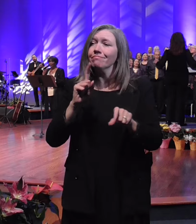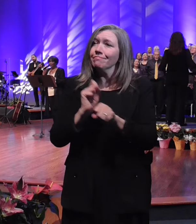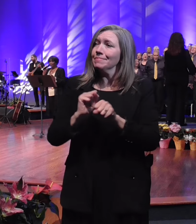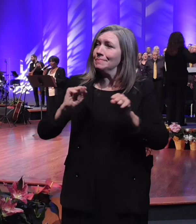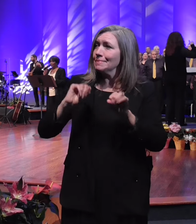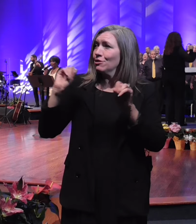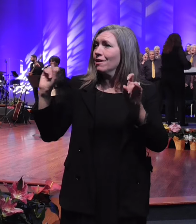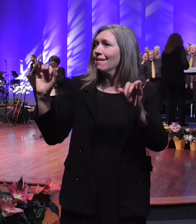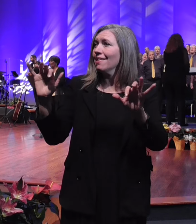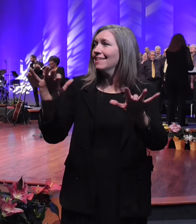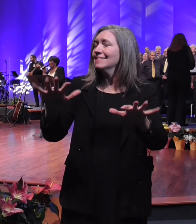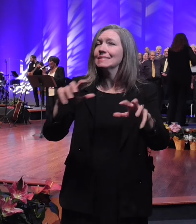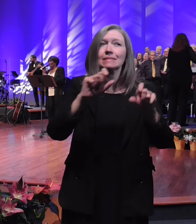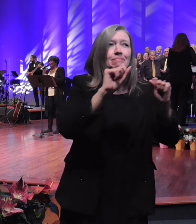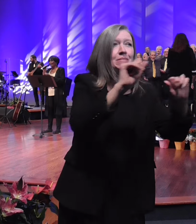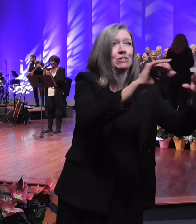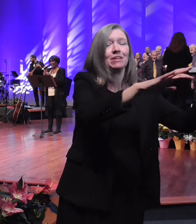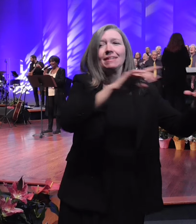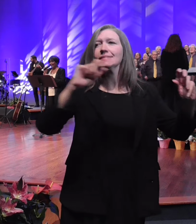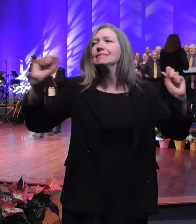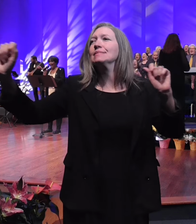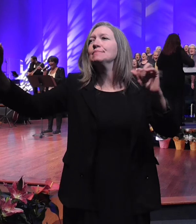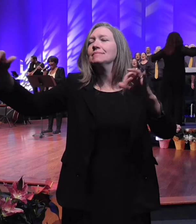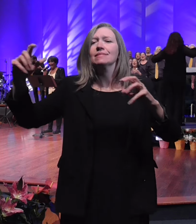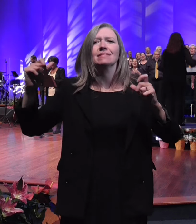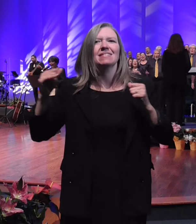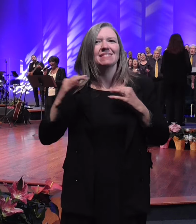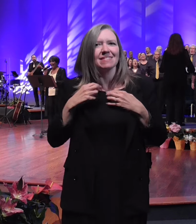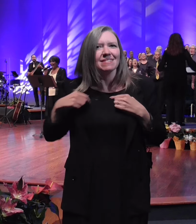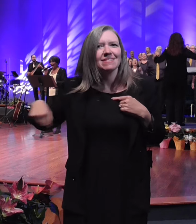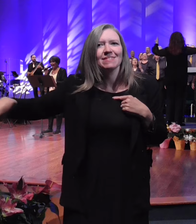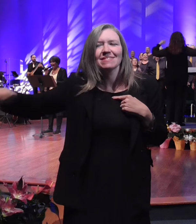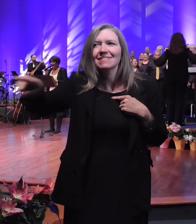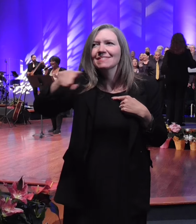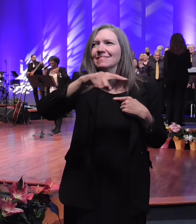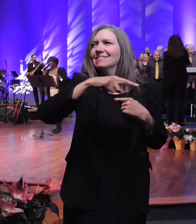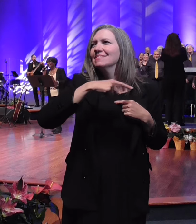miracles for you and I.